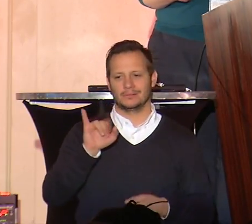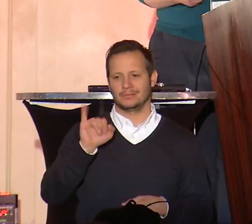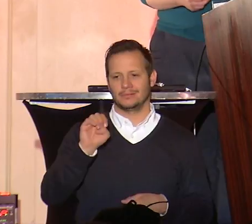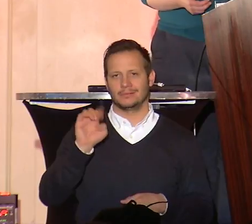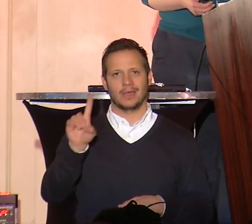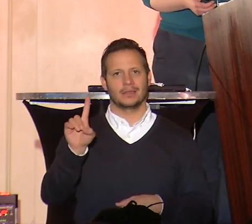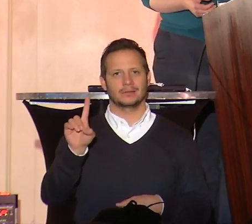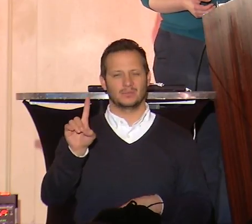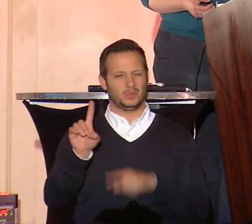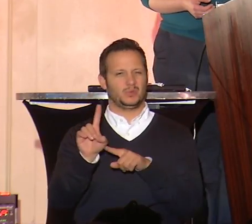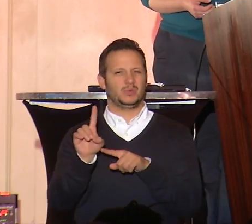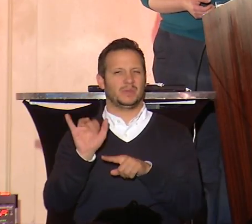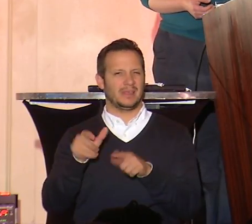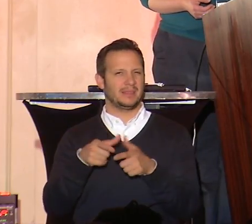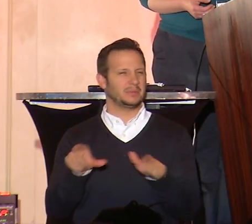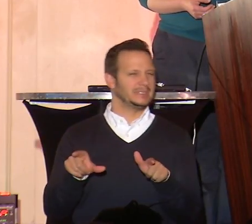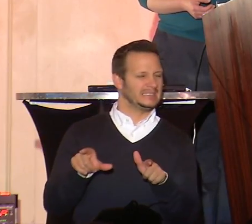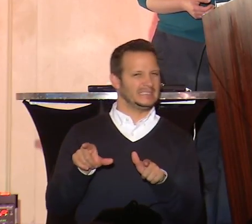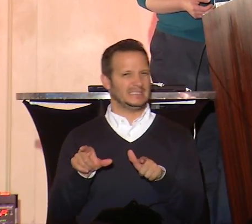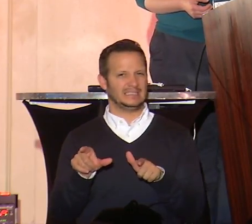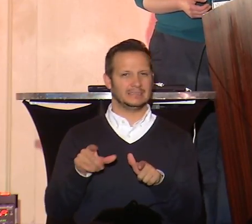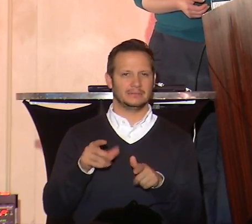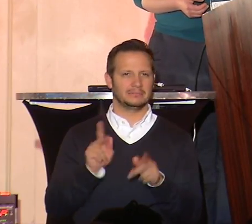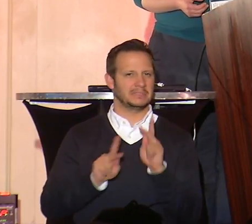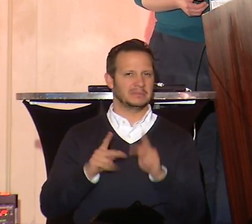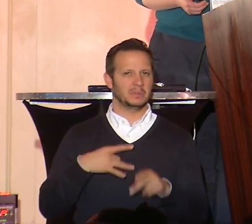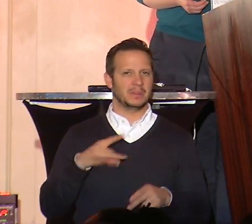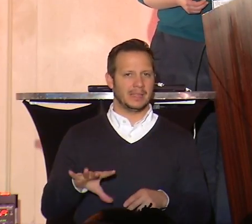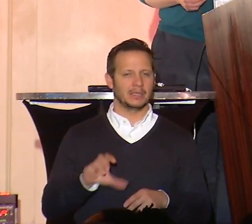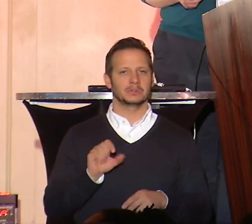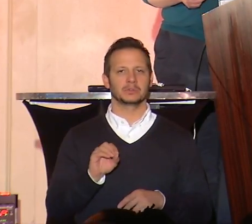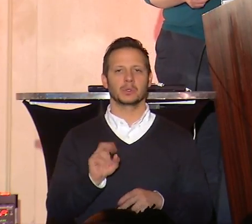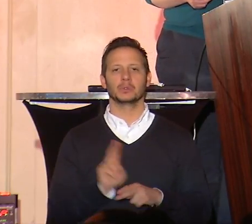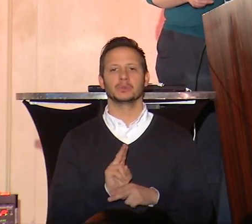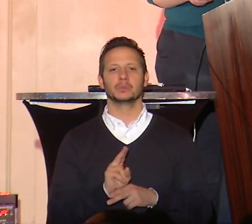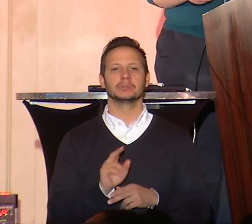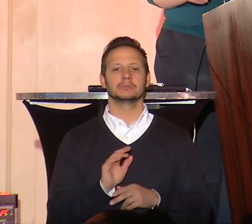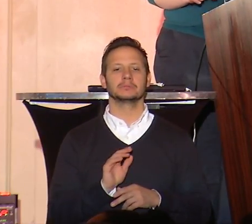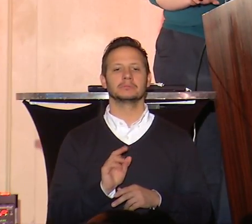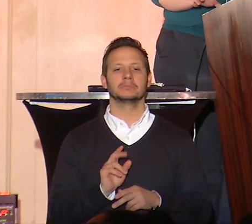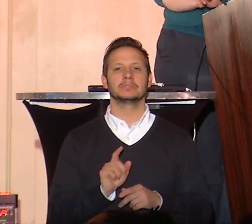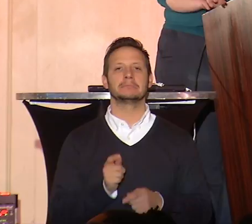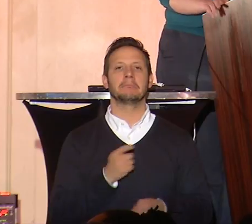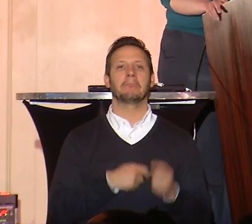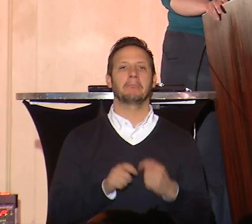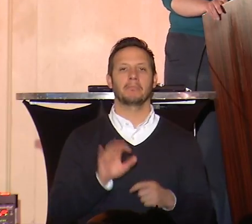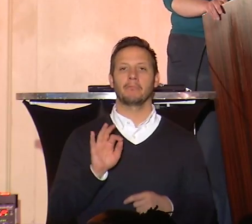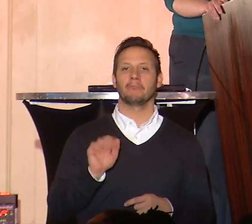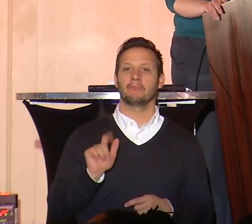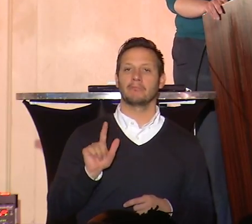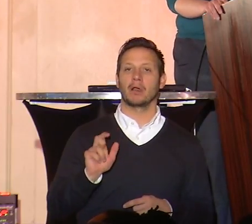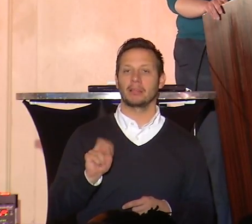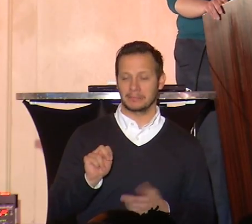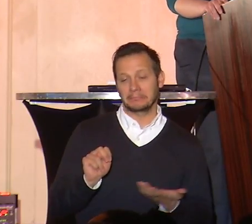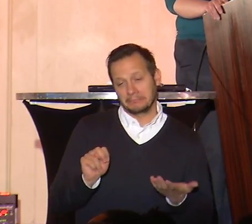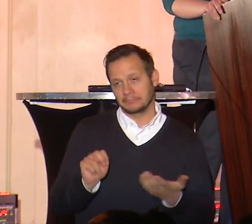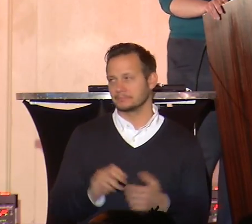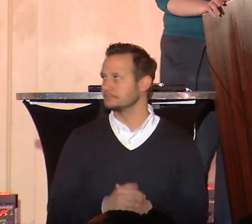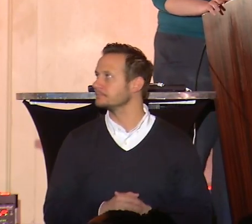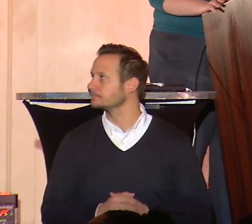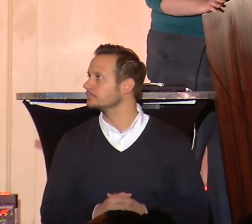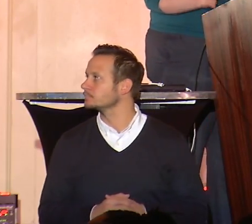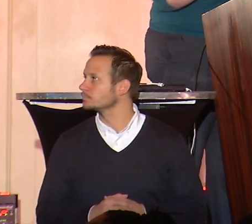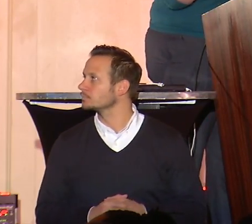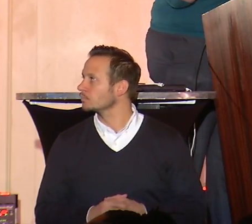use that language is very, very difficult. So one more thing about death taboo. taboo and